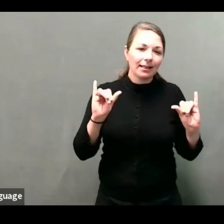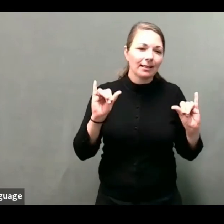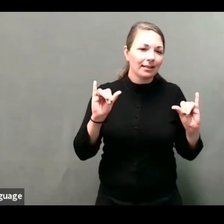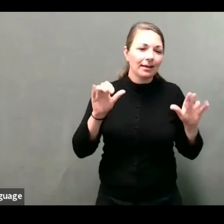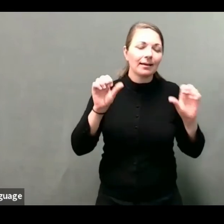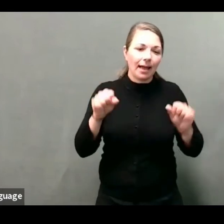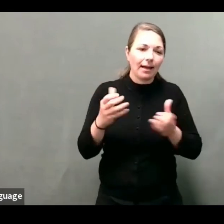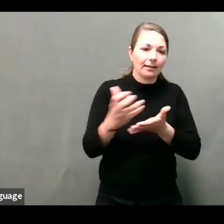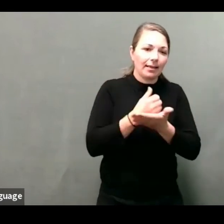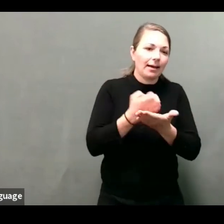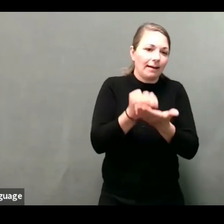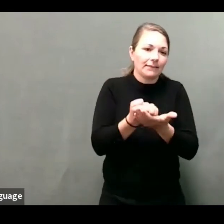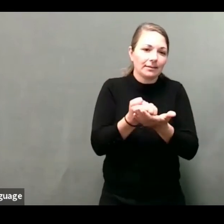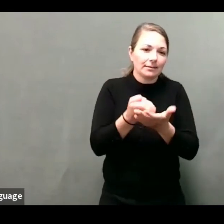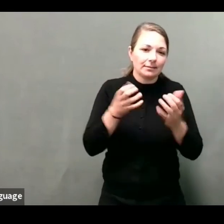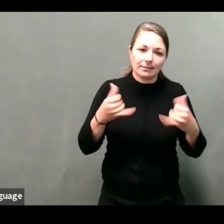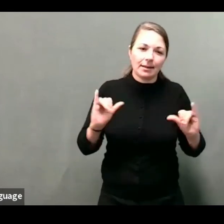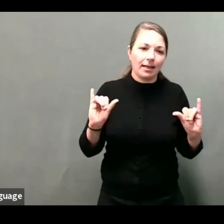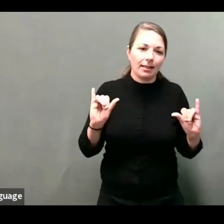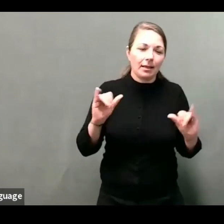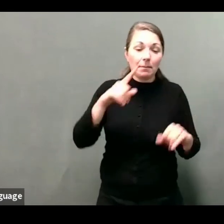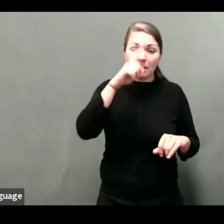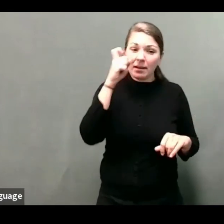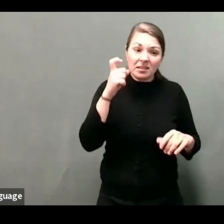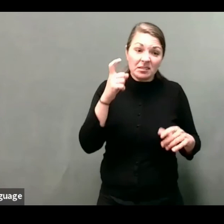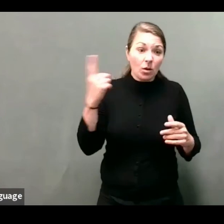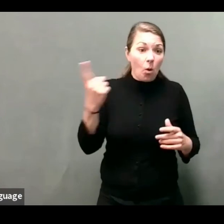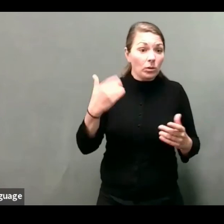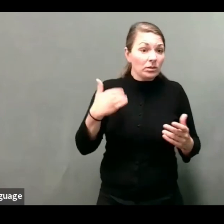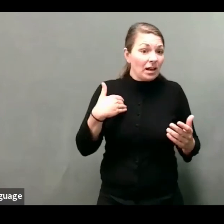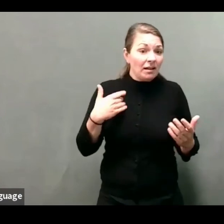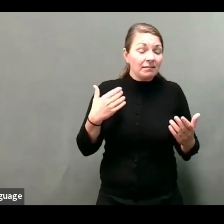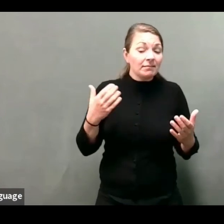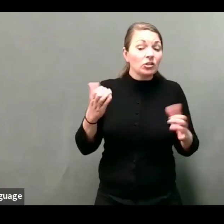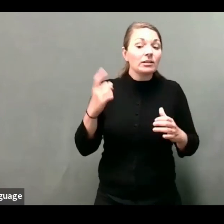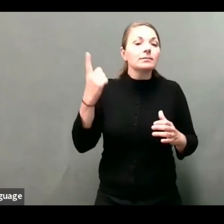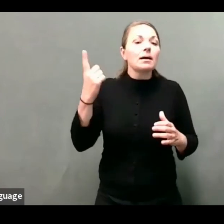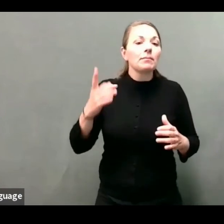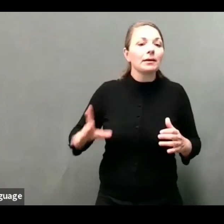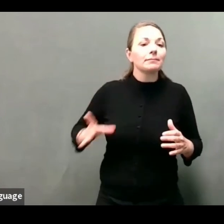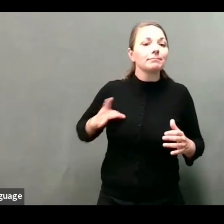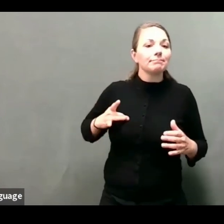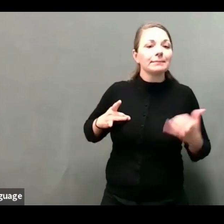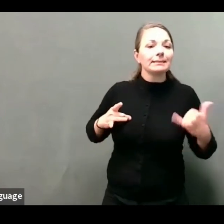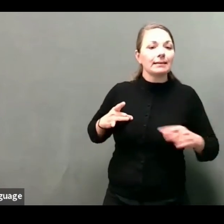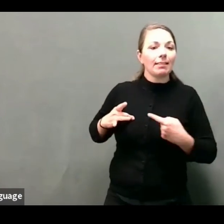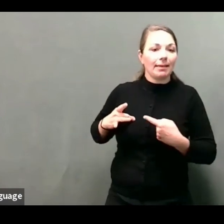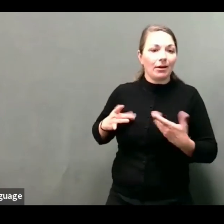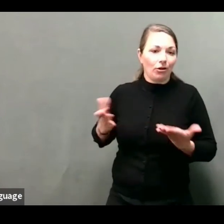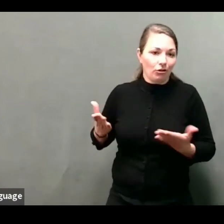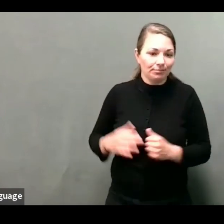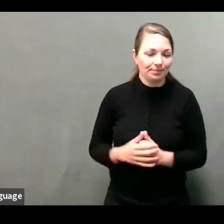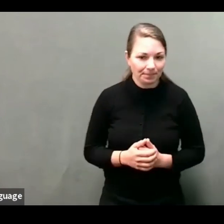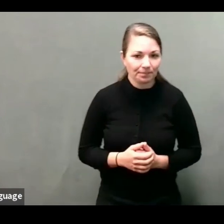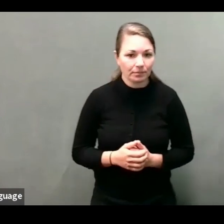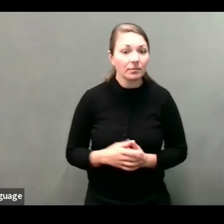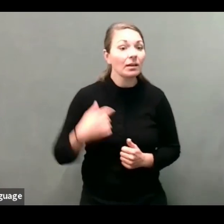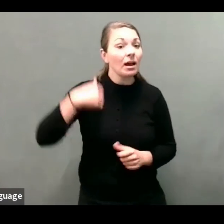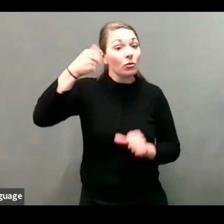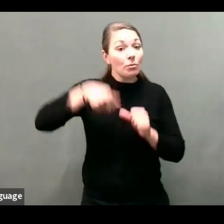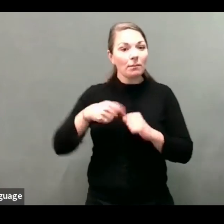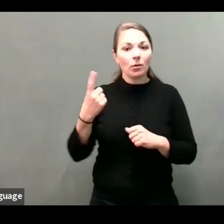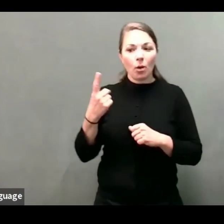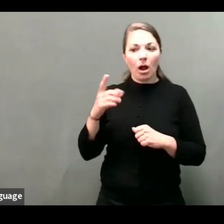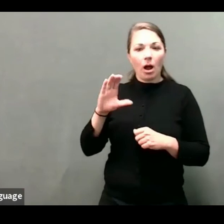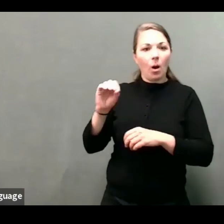them, because there's always the chance that something stuck around. I remember hearing from a colleague once that